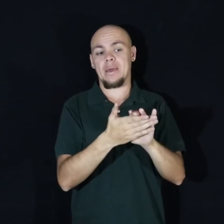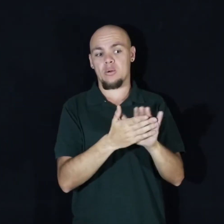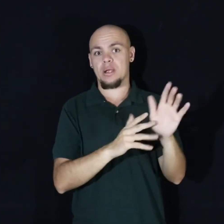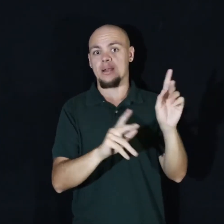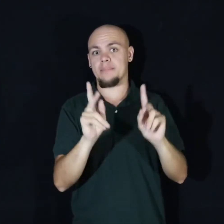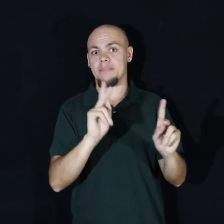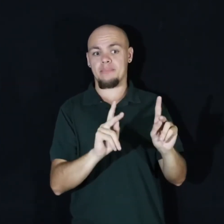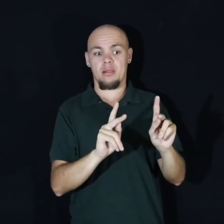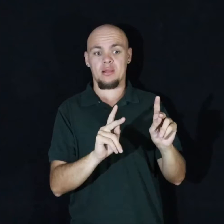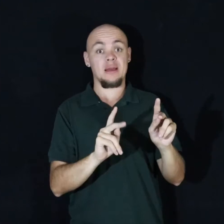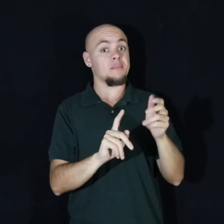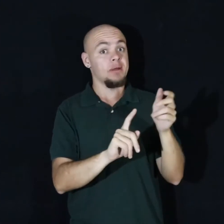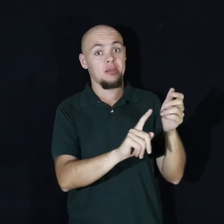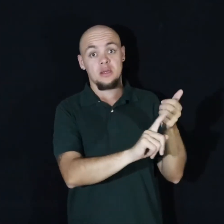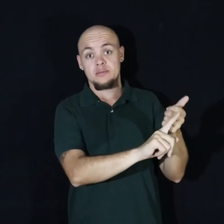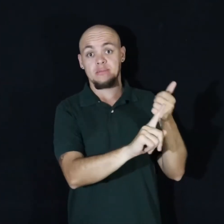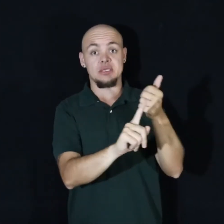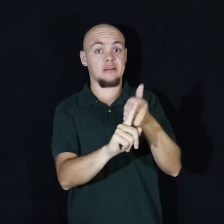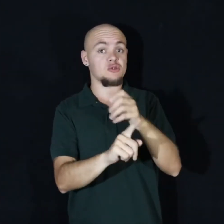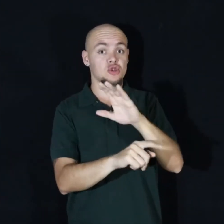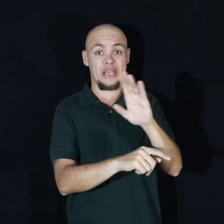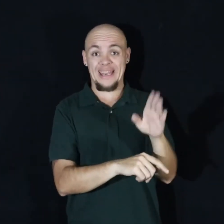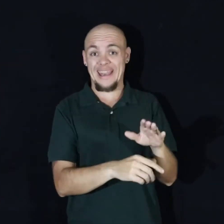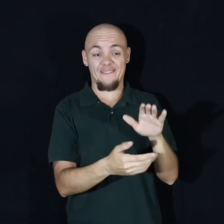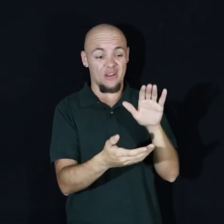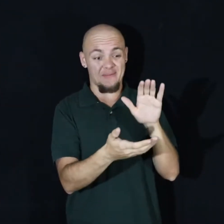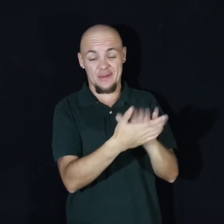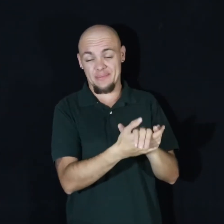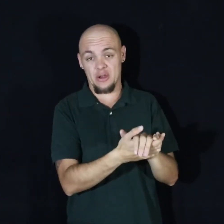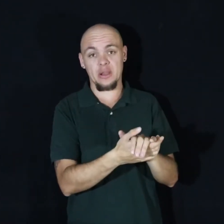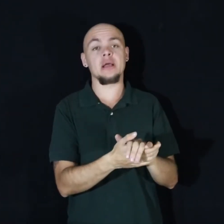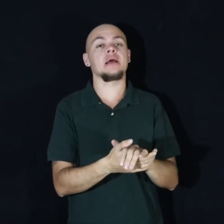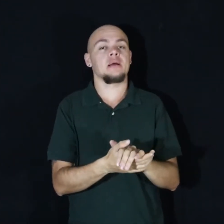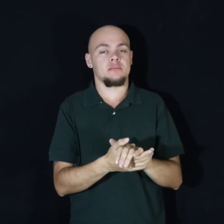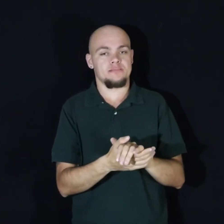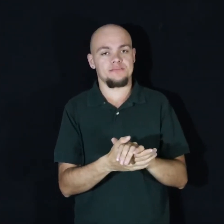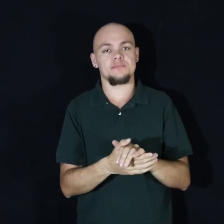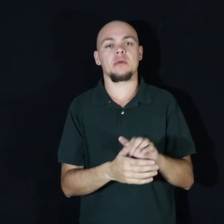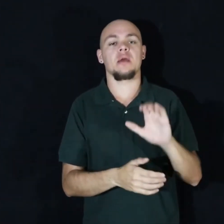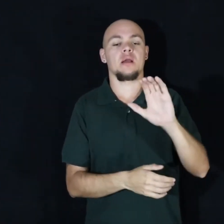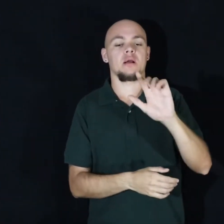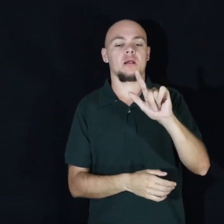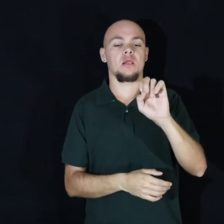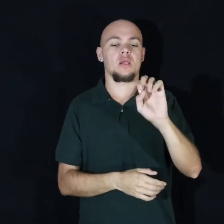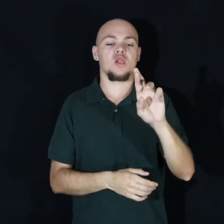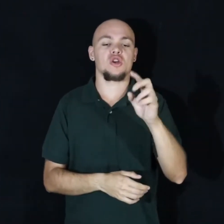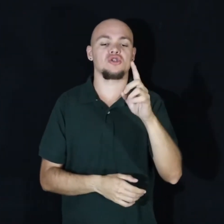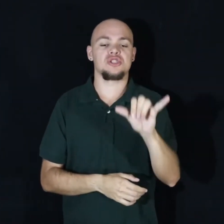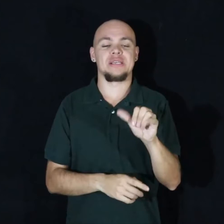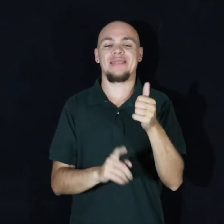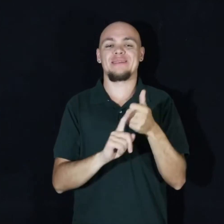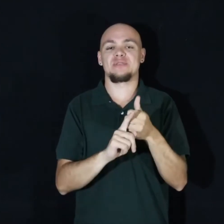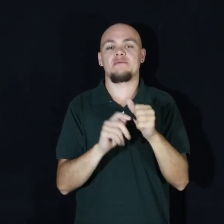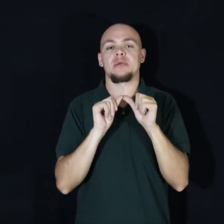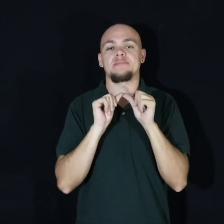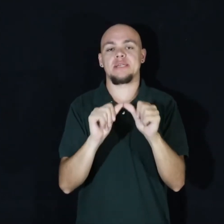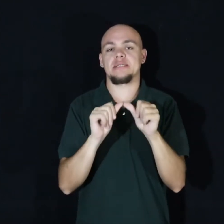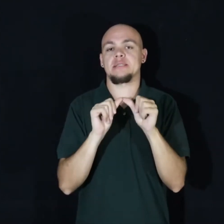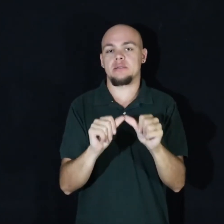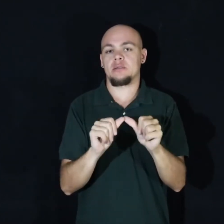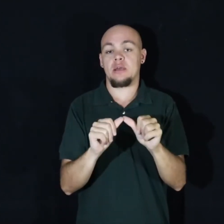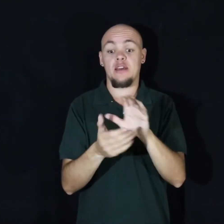have been married. And if they had done due diligence, they would not have performed the ceremony. I think clergy need to be